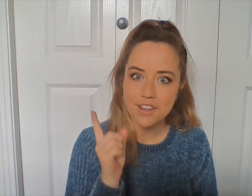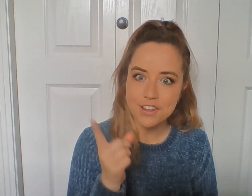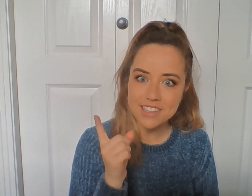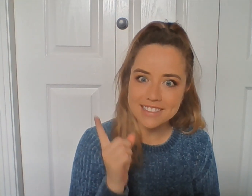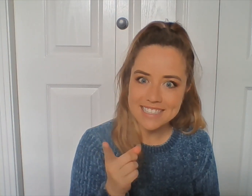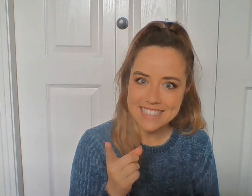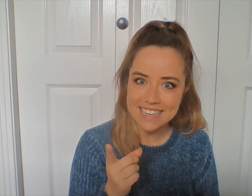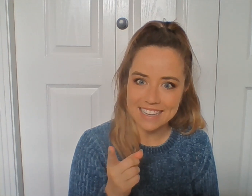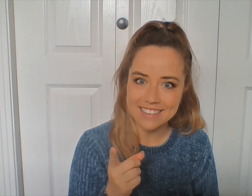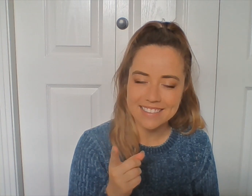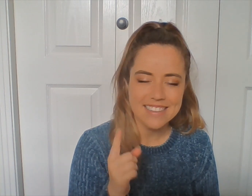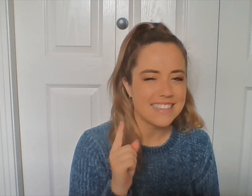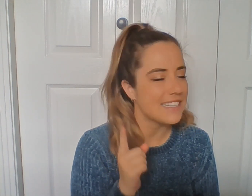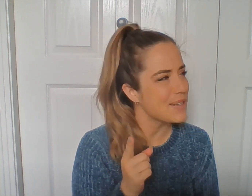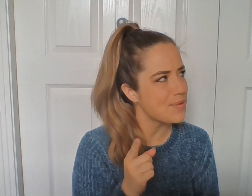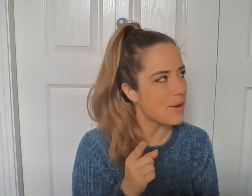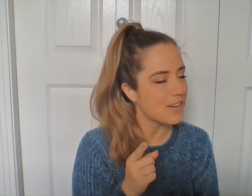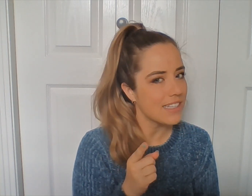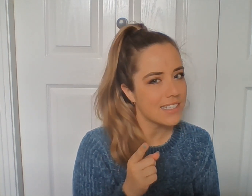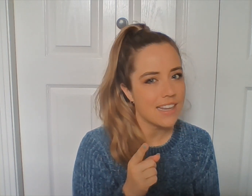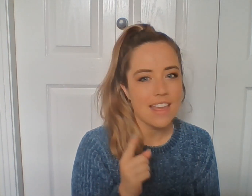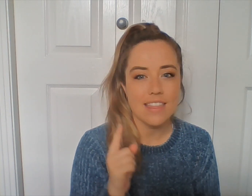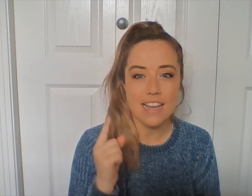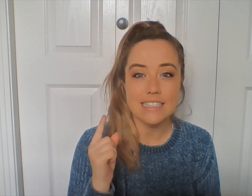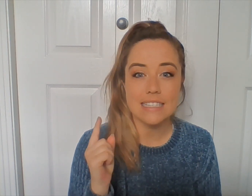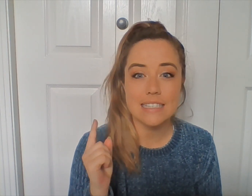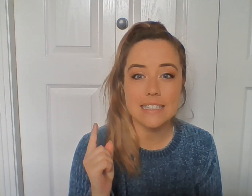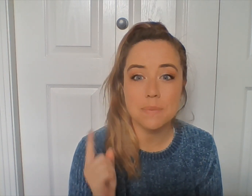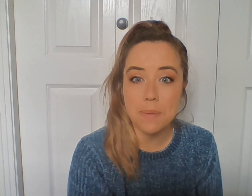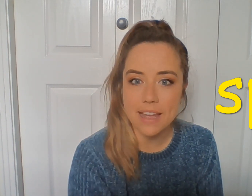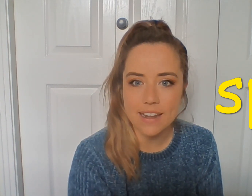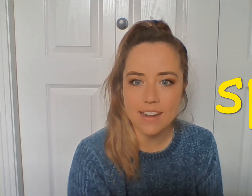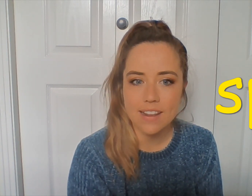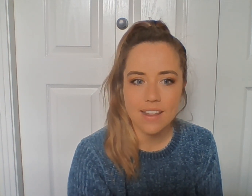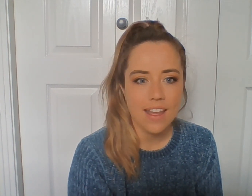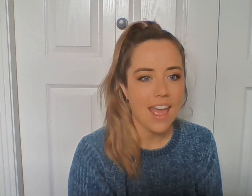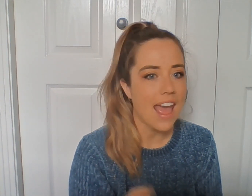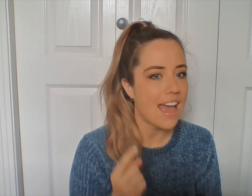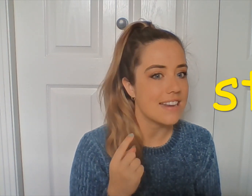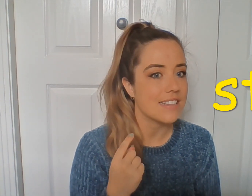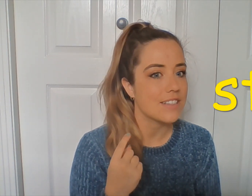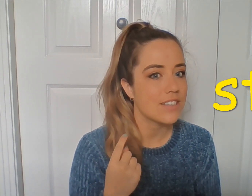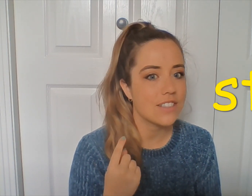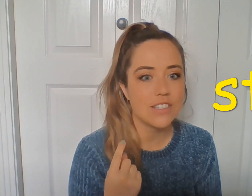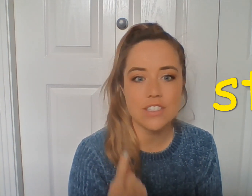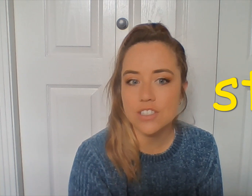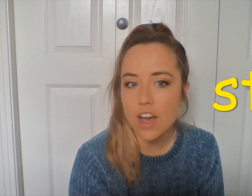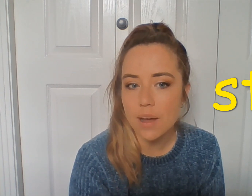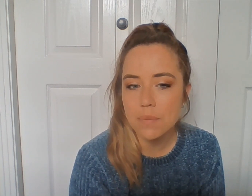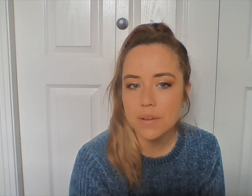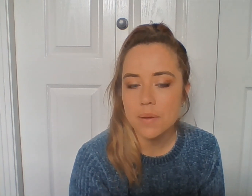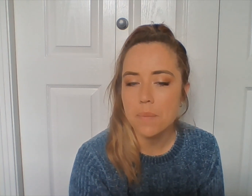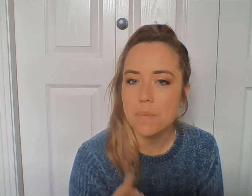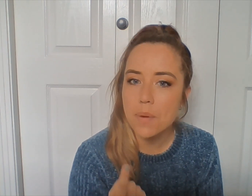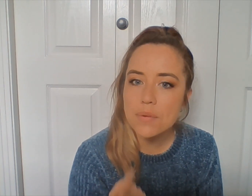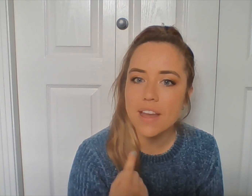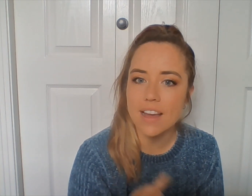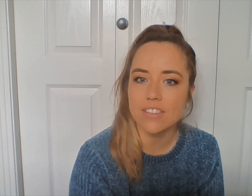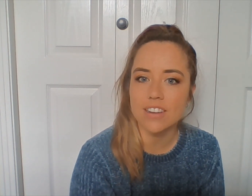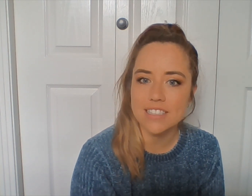Good listening. Did you notice that spin and stop both have our